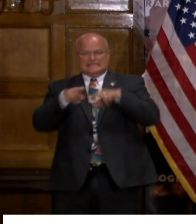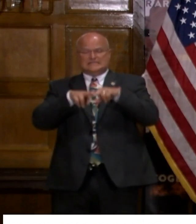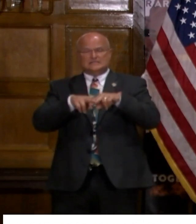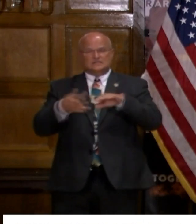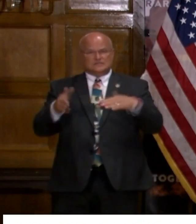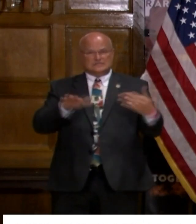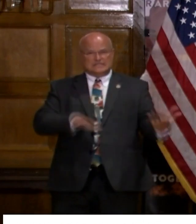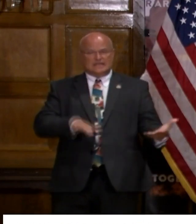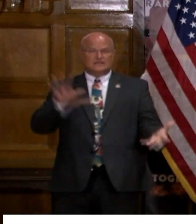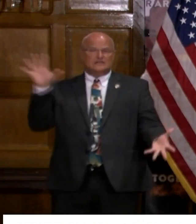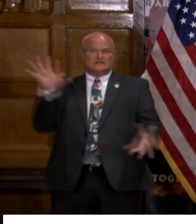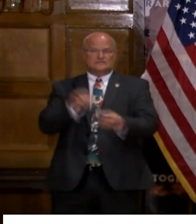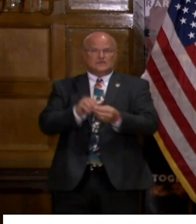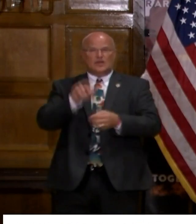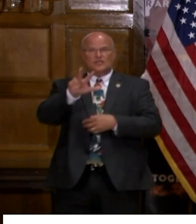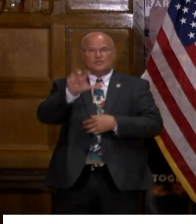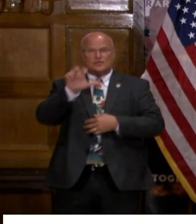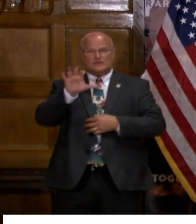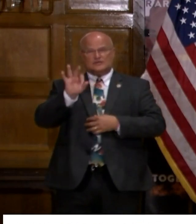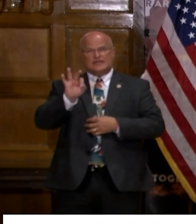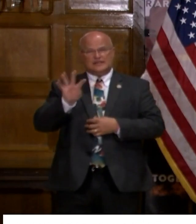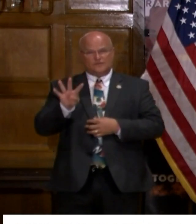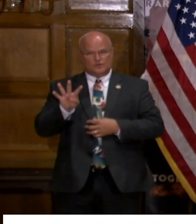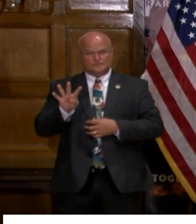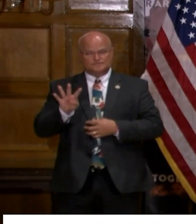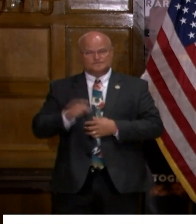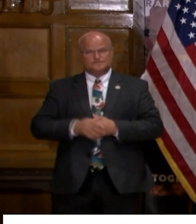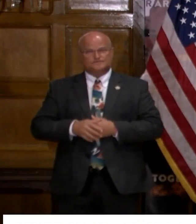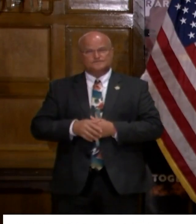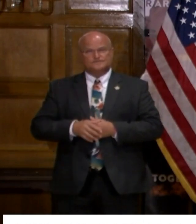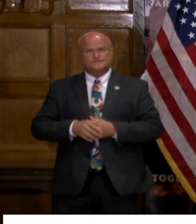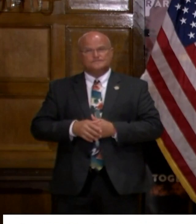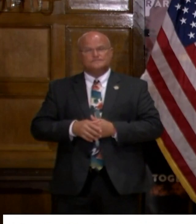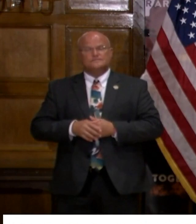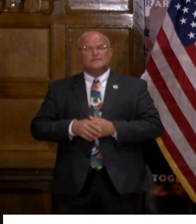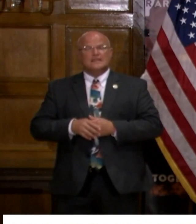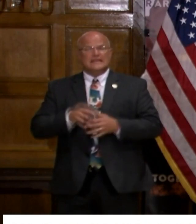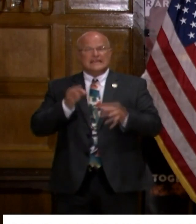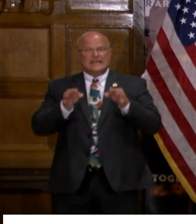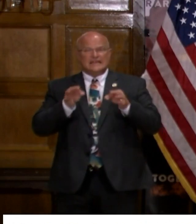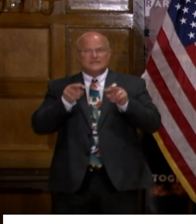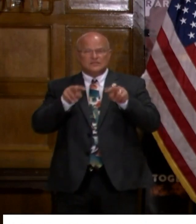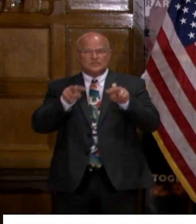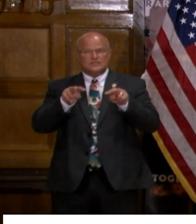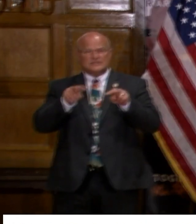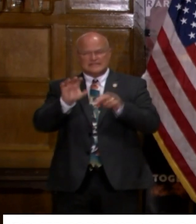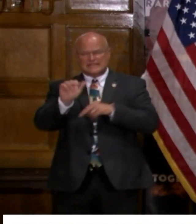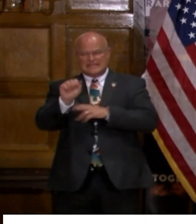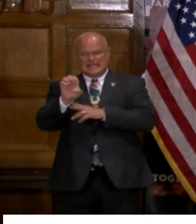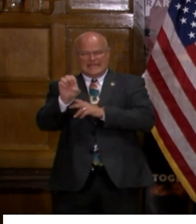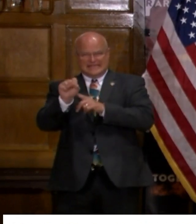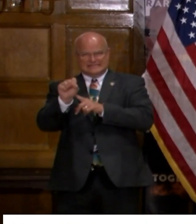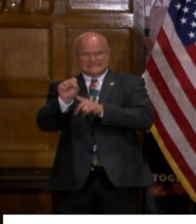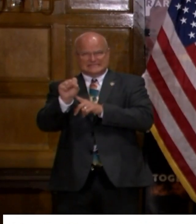deaths. That brings it to 394. And if you look at the cases